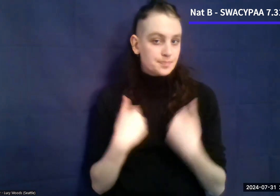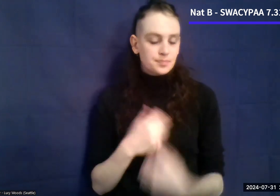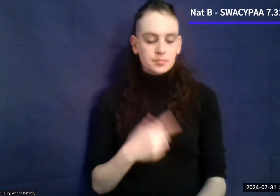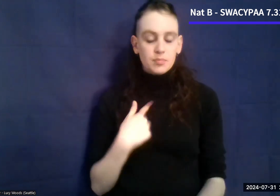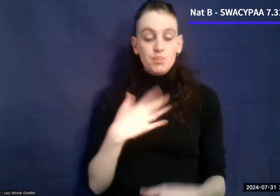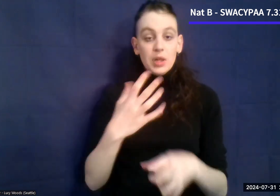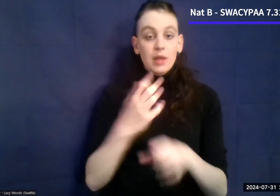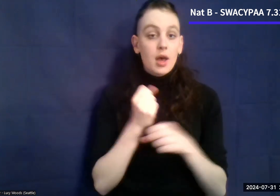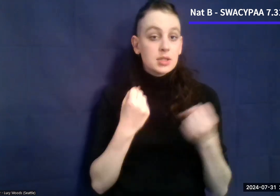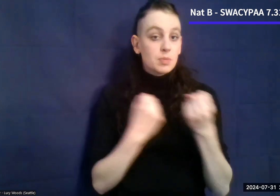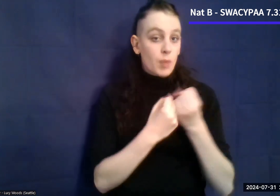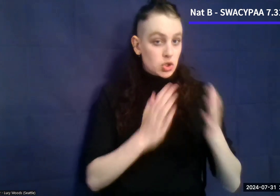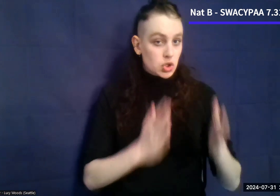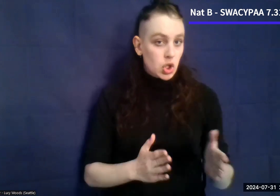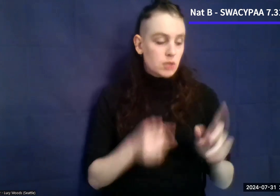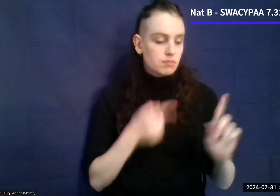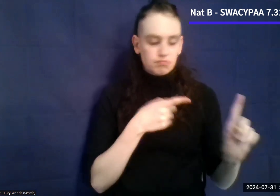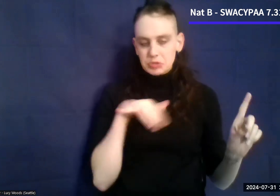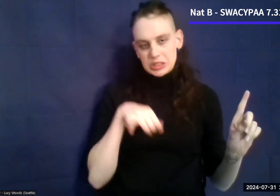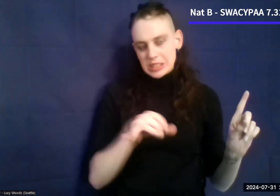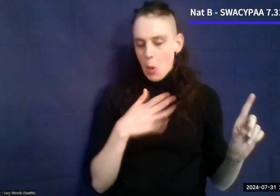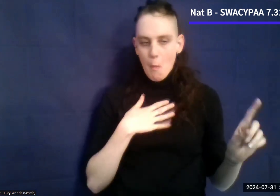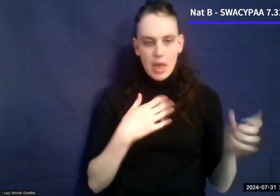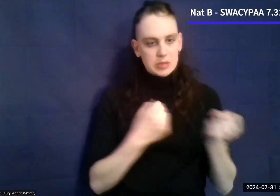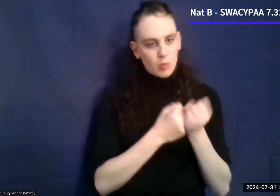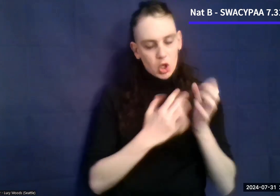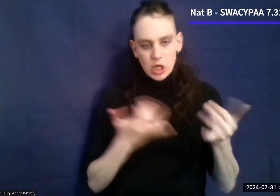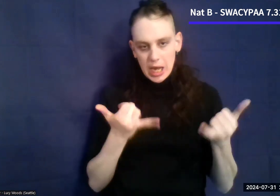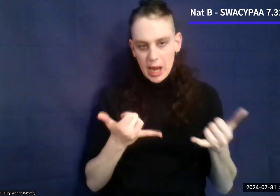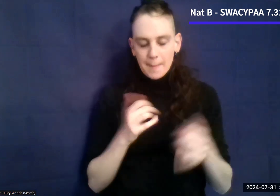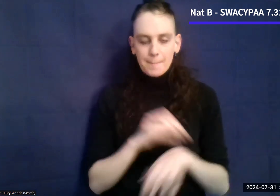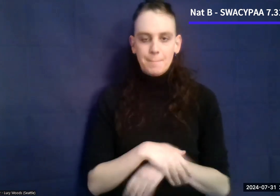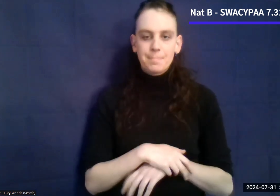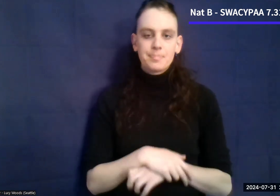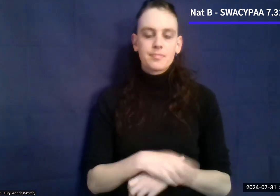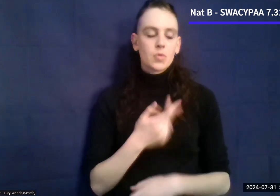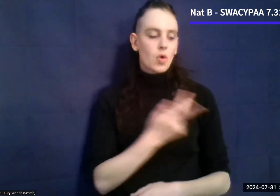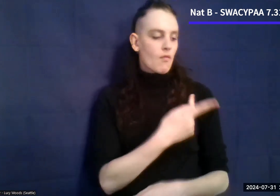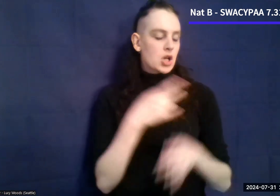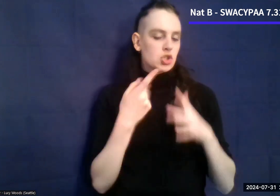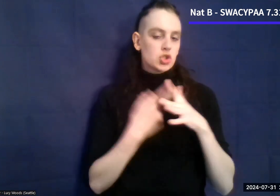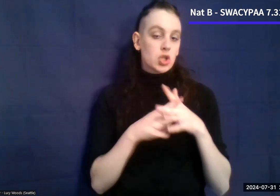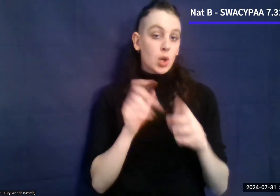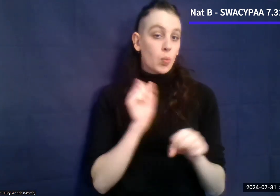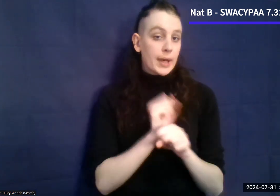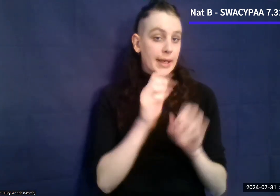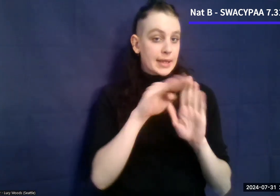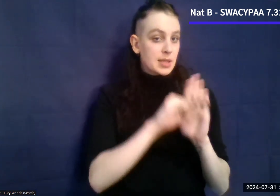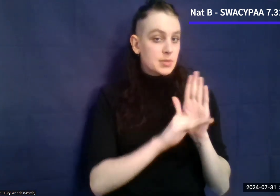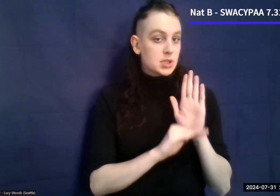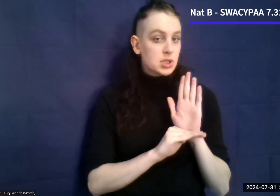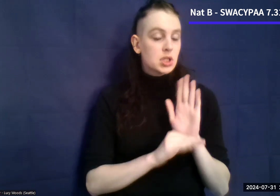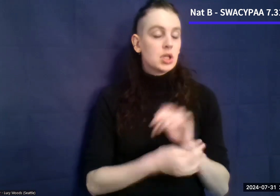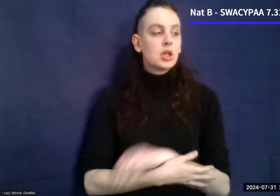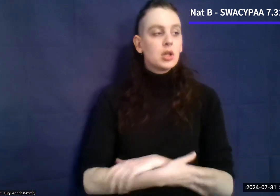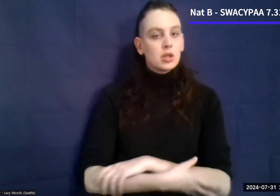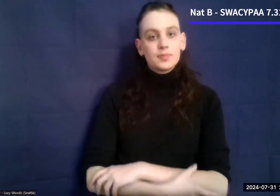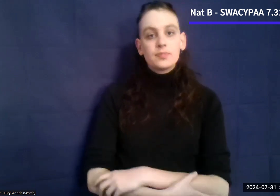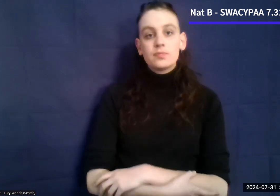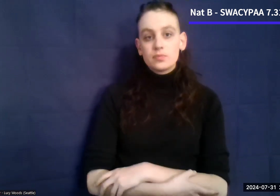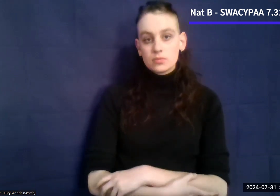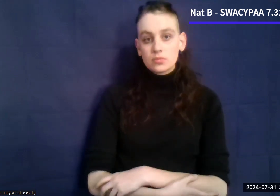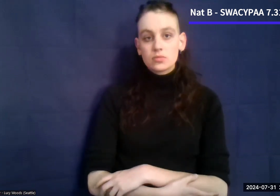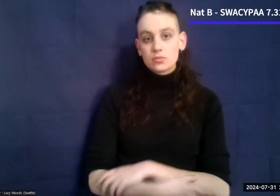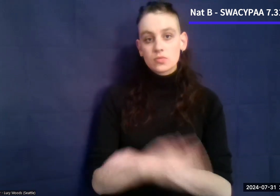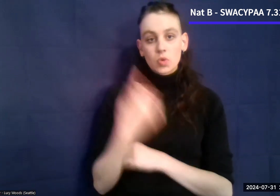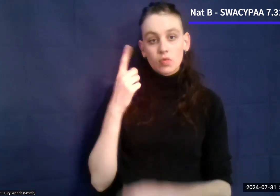sponsor and she's still my sponsor today. And we started working the steps. And for me, um,